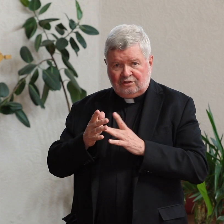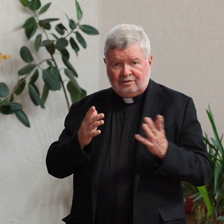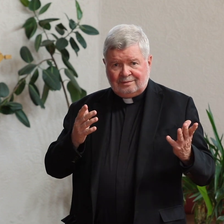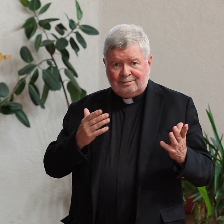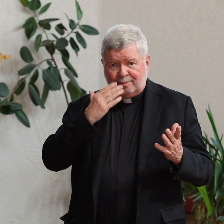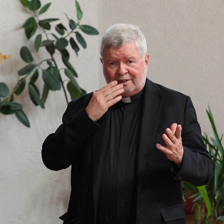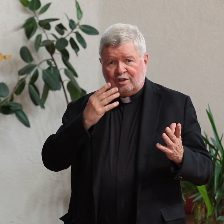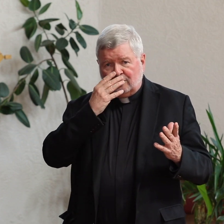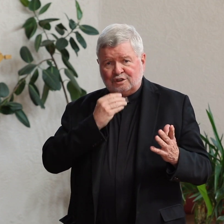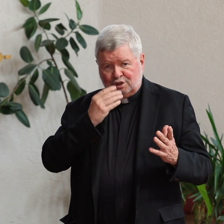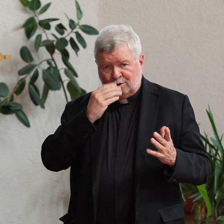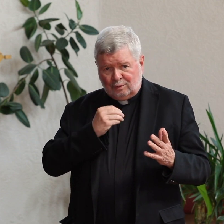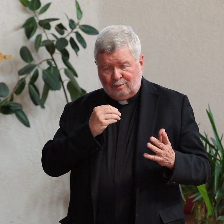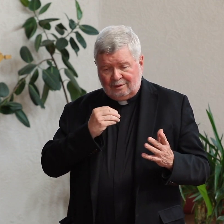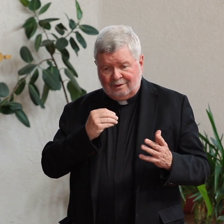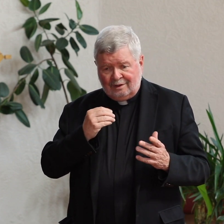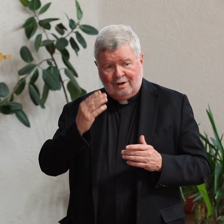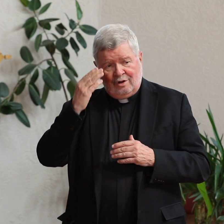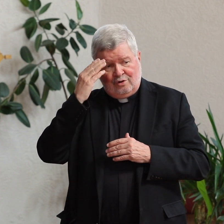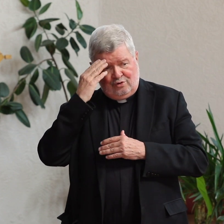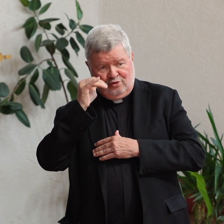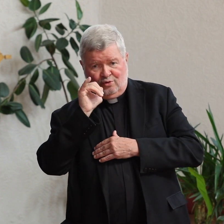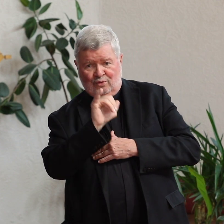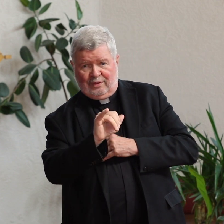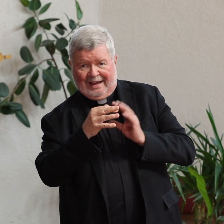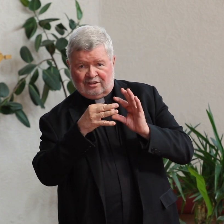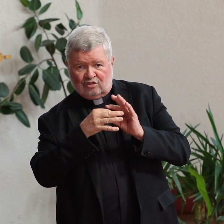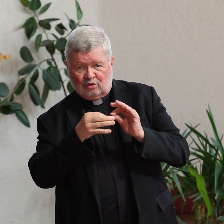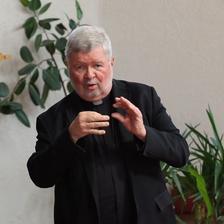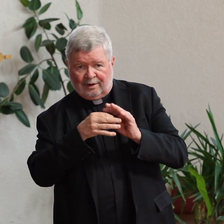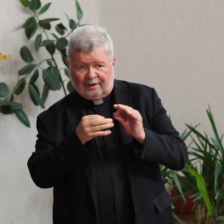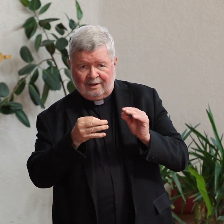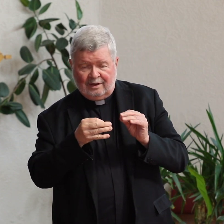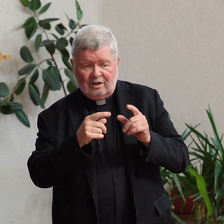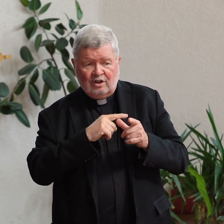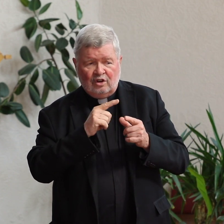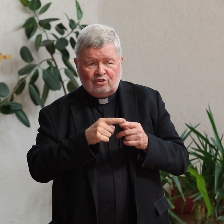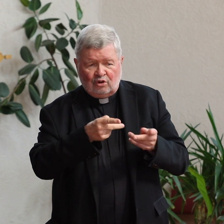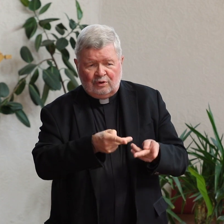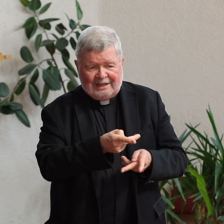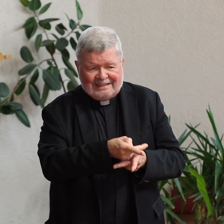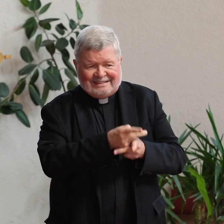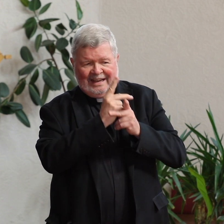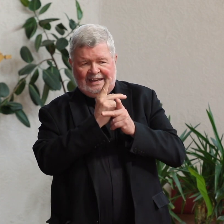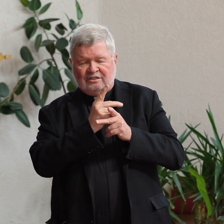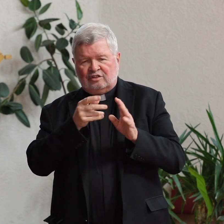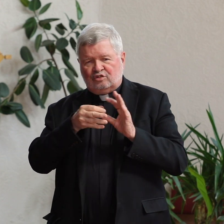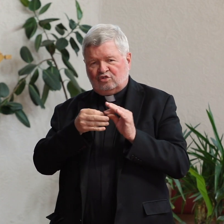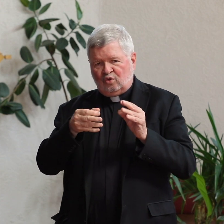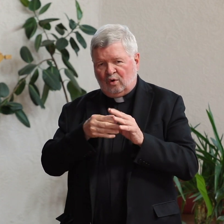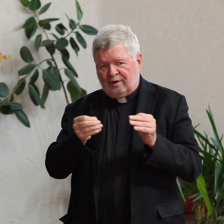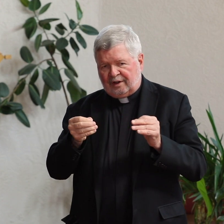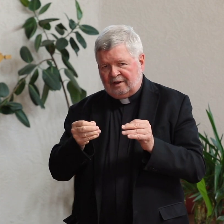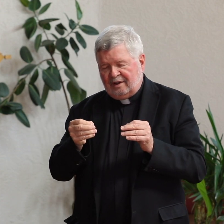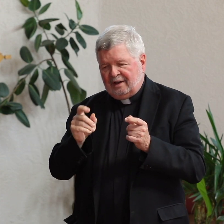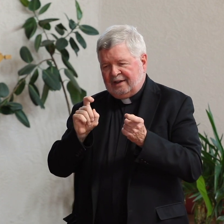Jesus, being a good Jew, knew that story. So he takes the story